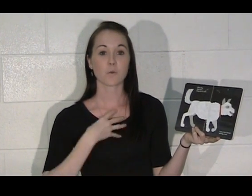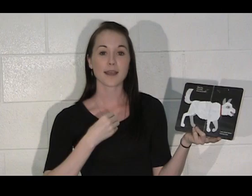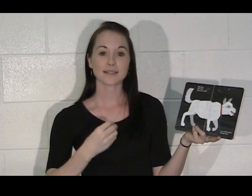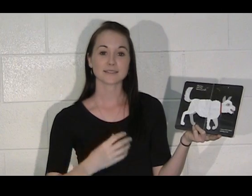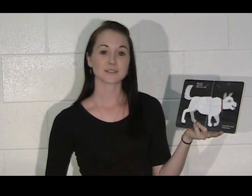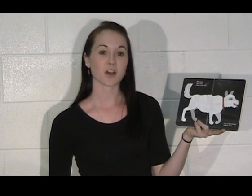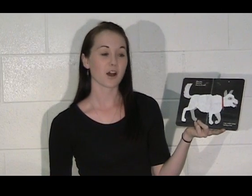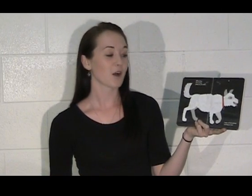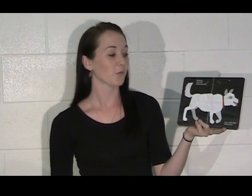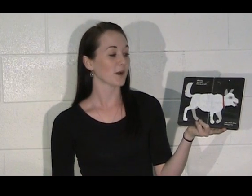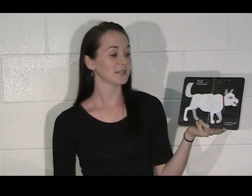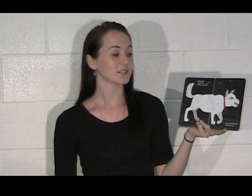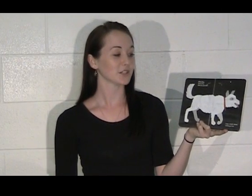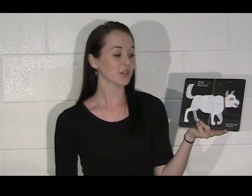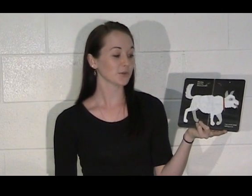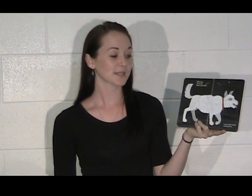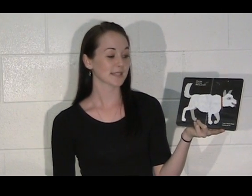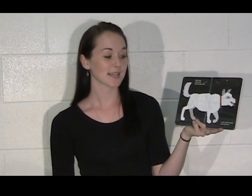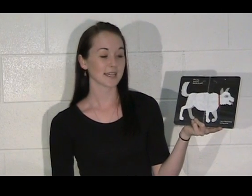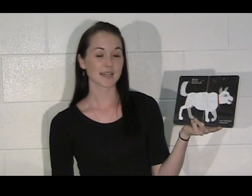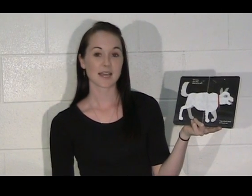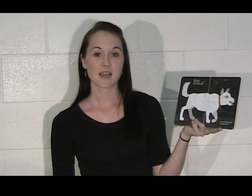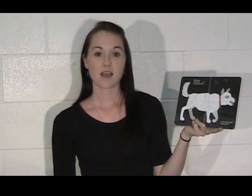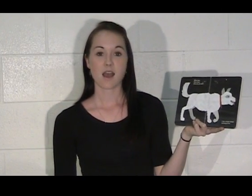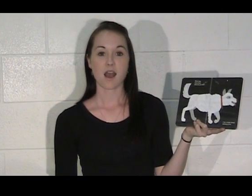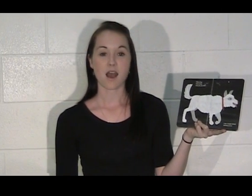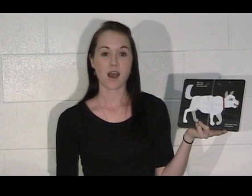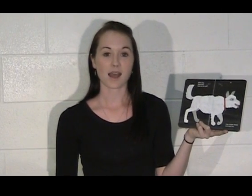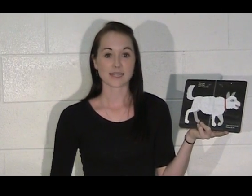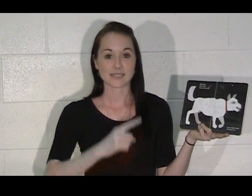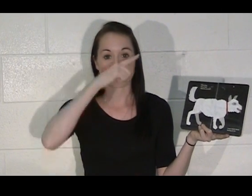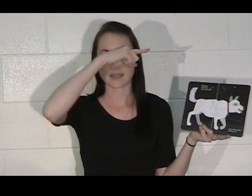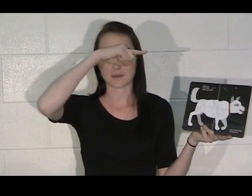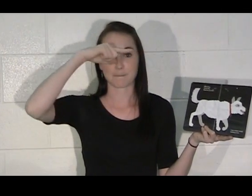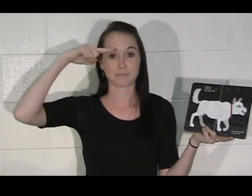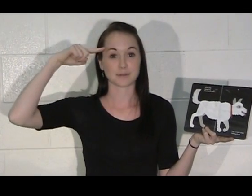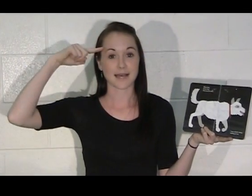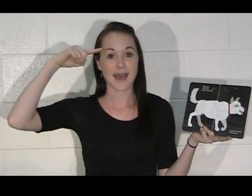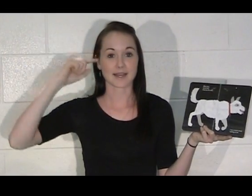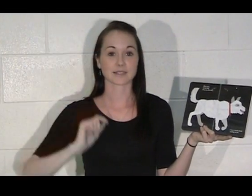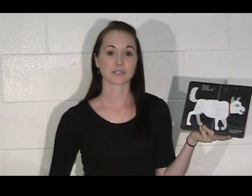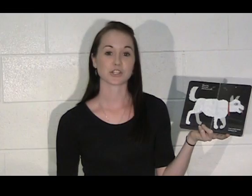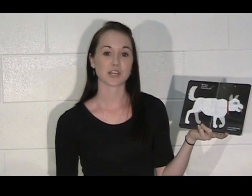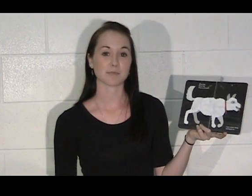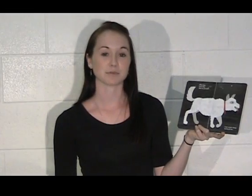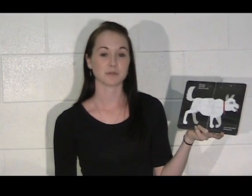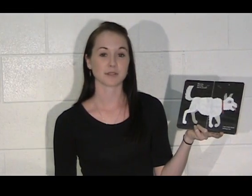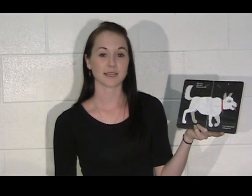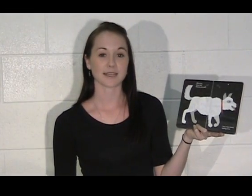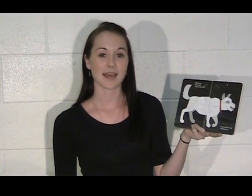White dog, what do you see? I see a black sheep looking at